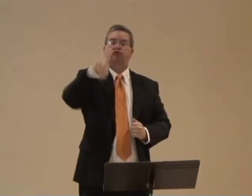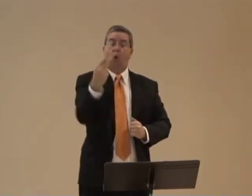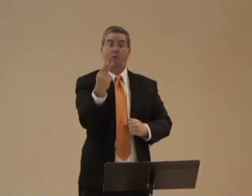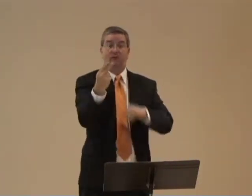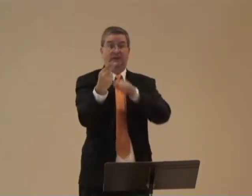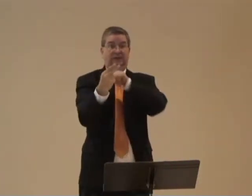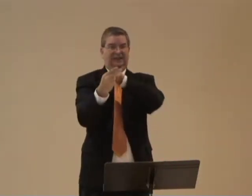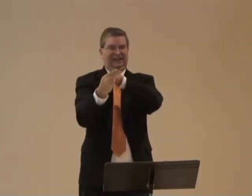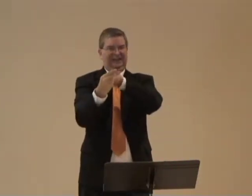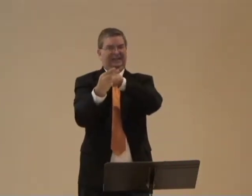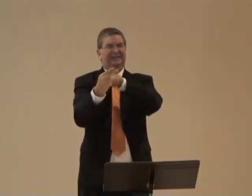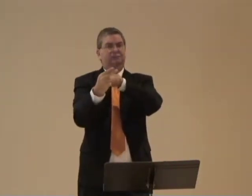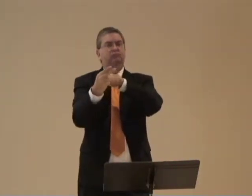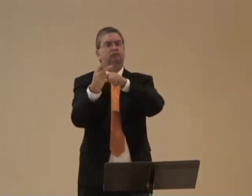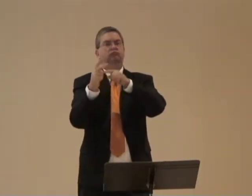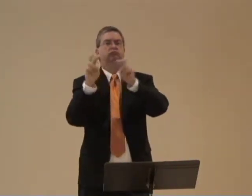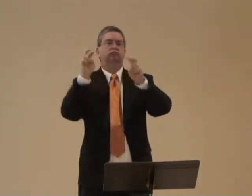Now, 400 years prior, Joseph